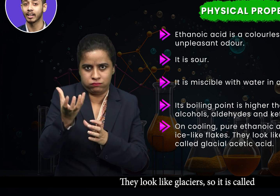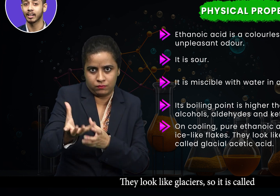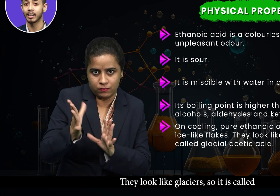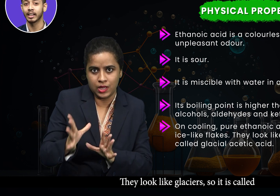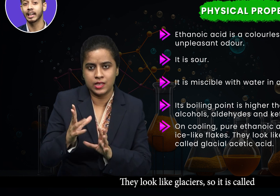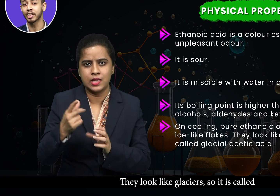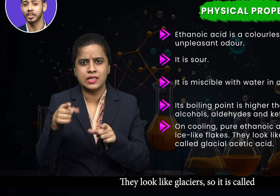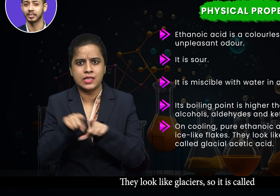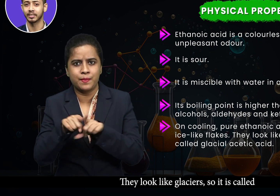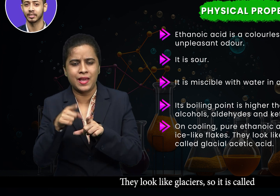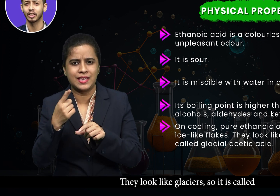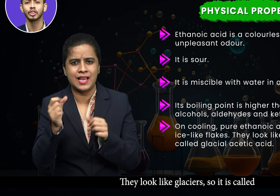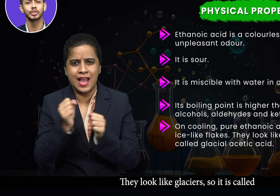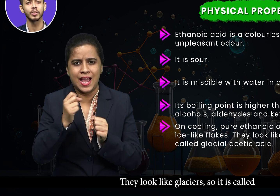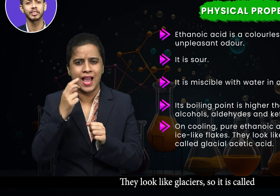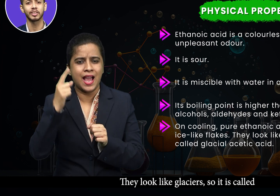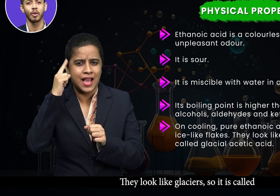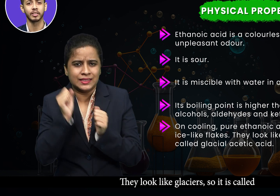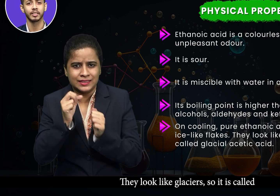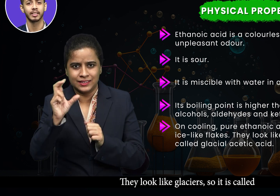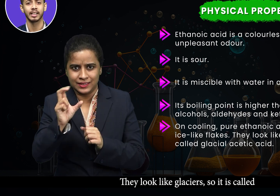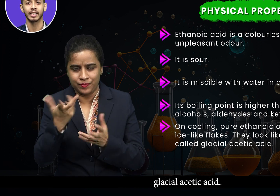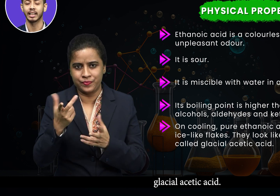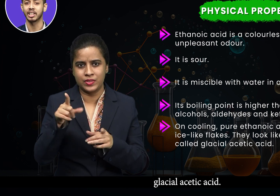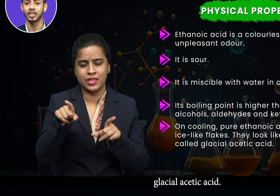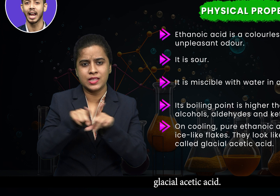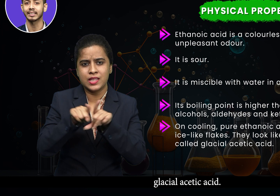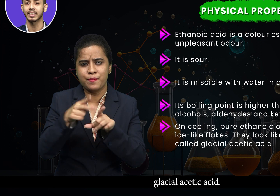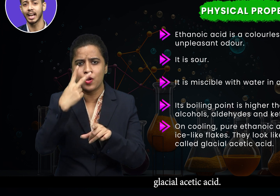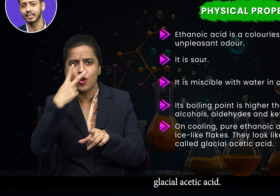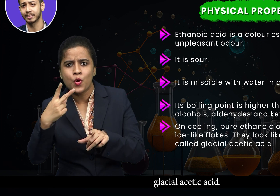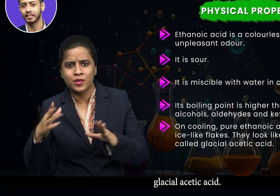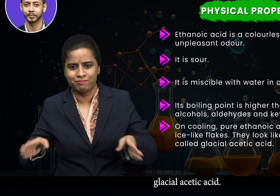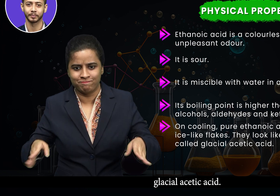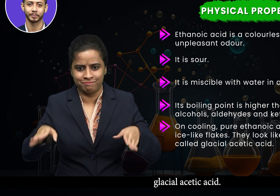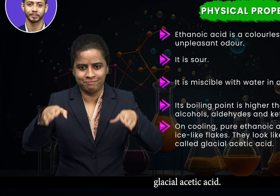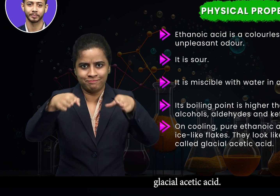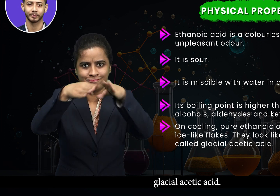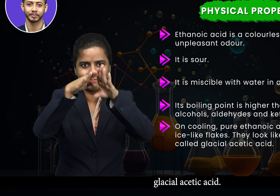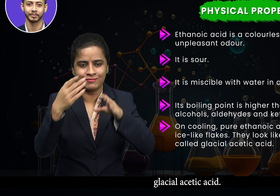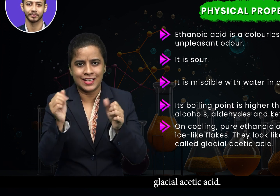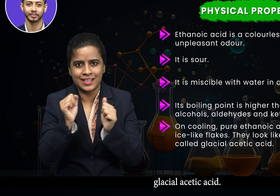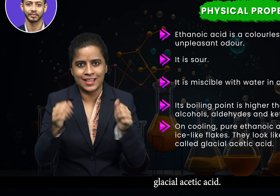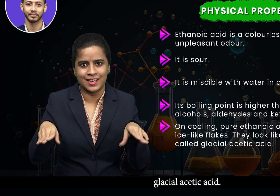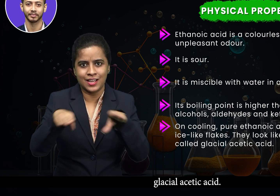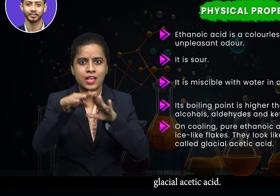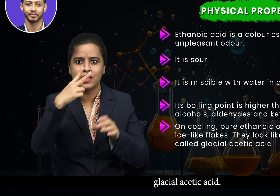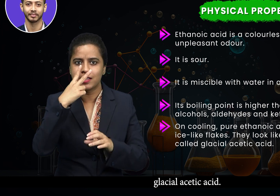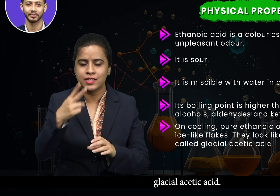like glaciers, so it is called glacial acetic acid.